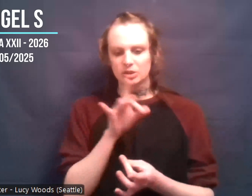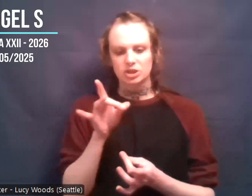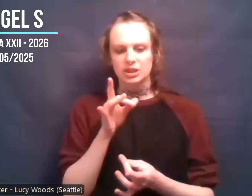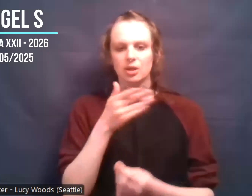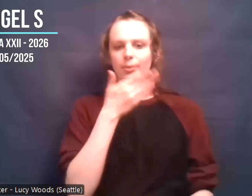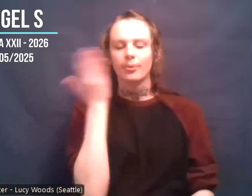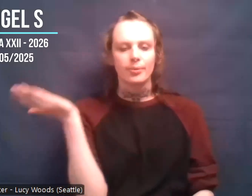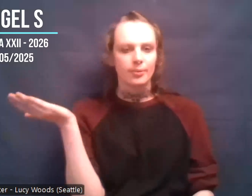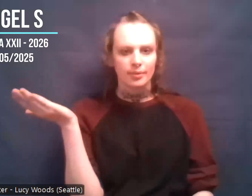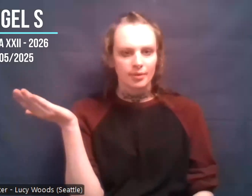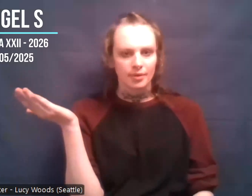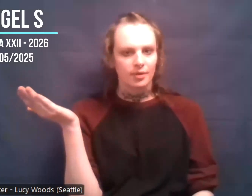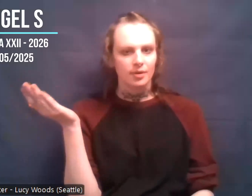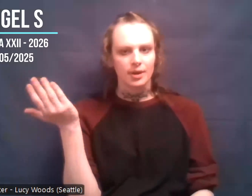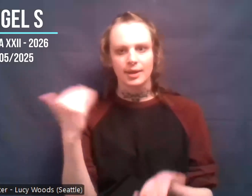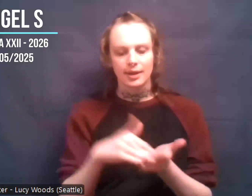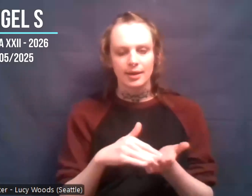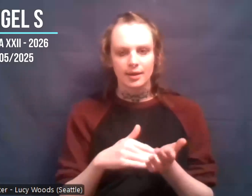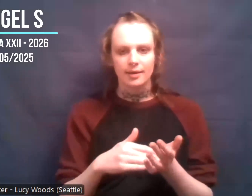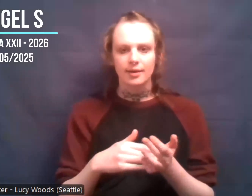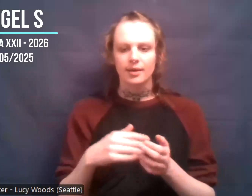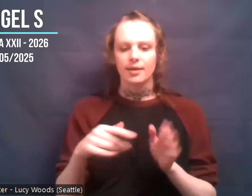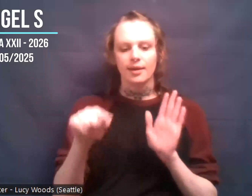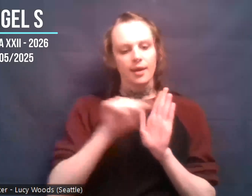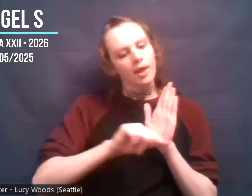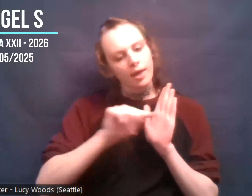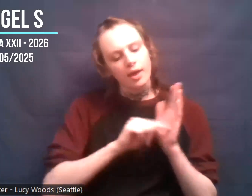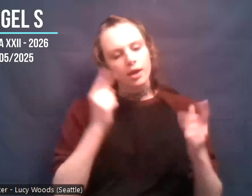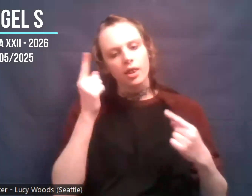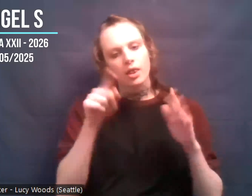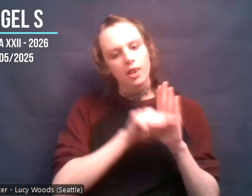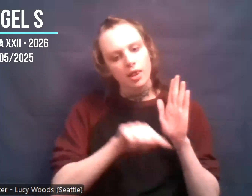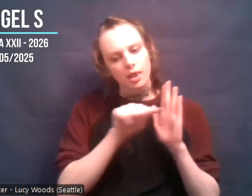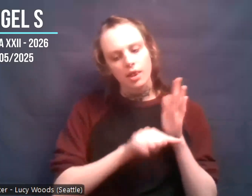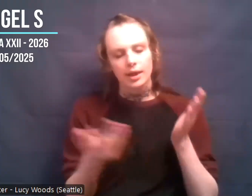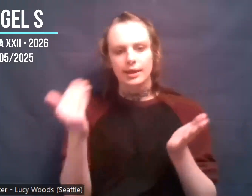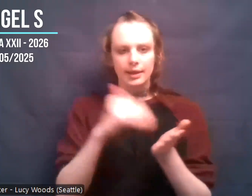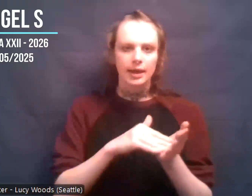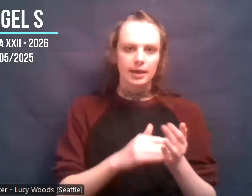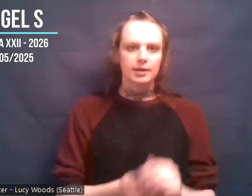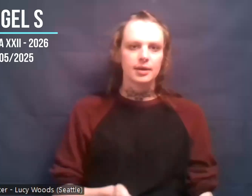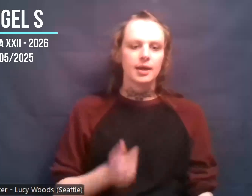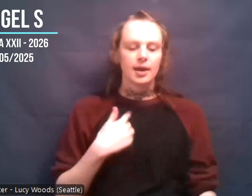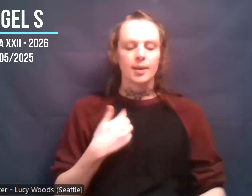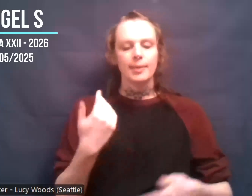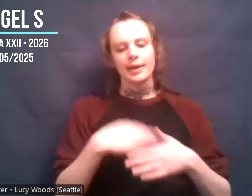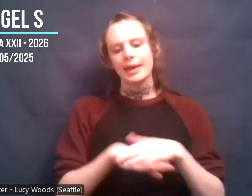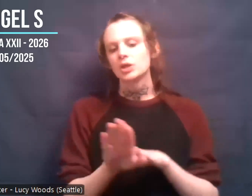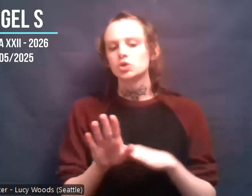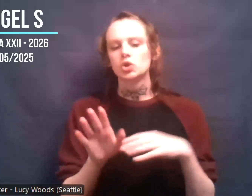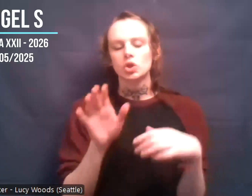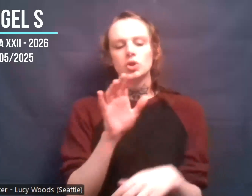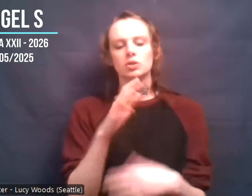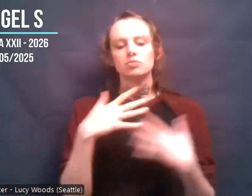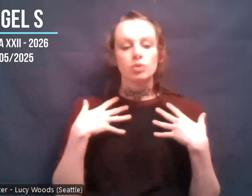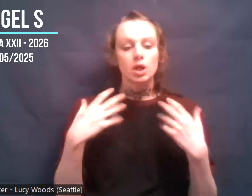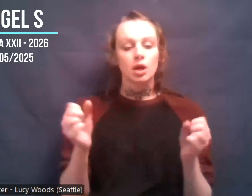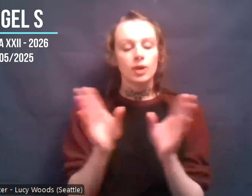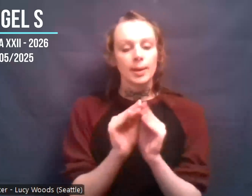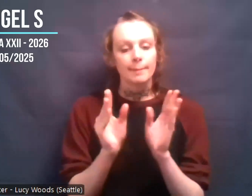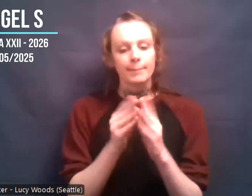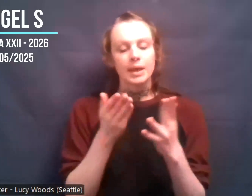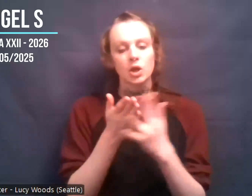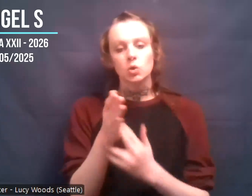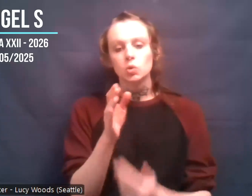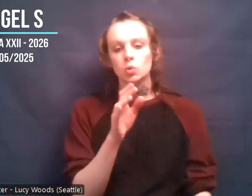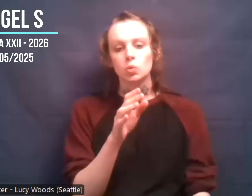thoughts all over again. And I happened to hop on an old recovery meeting on Zoom, and there was this young man sharing his experience. I was 8 months dry at